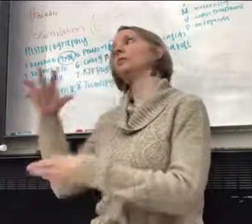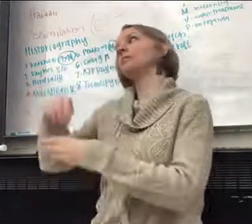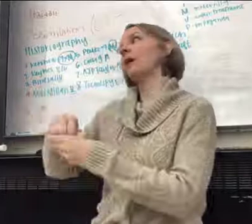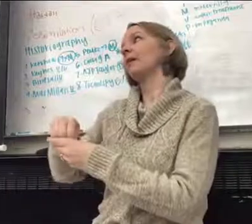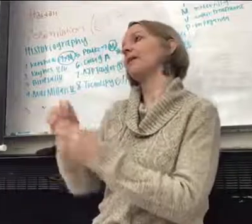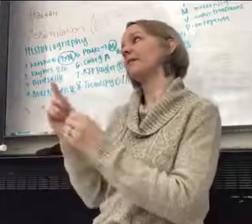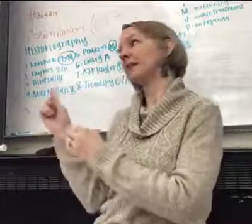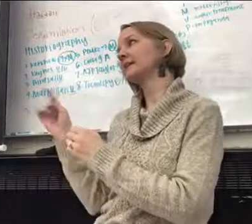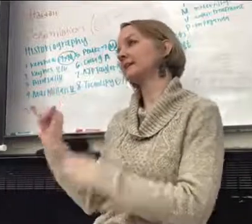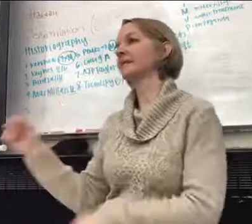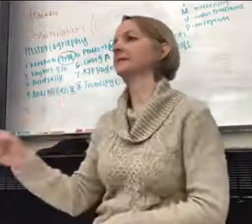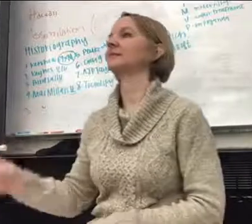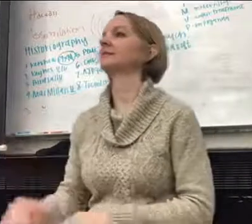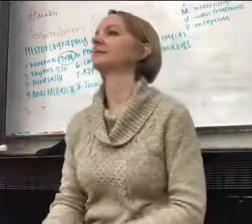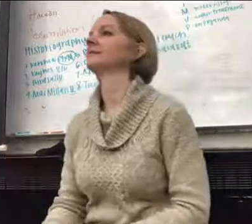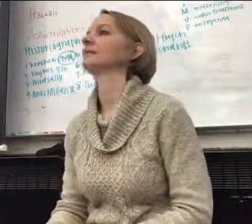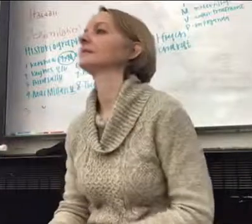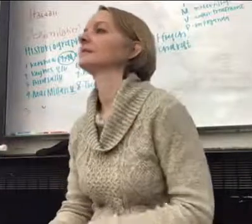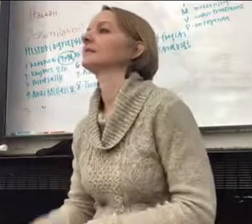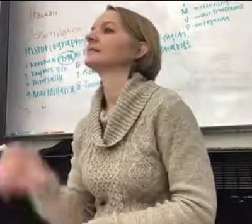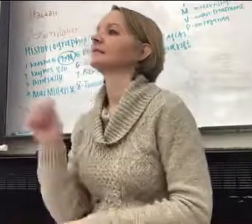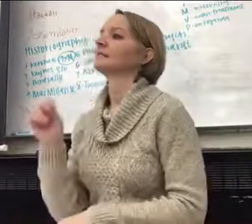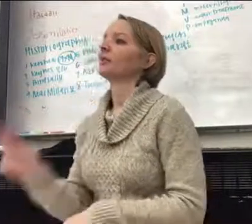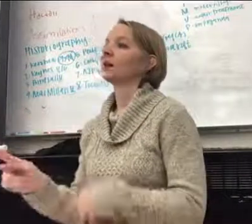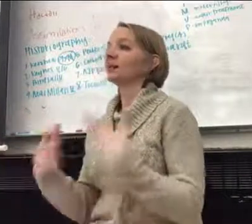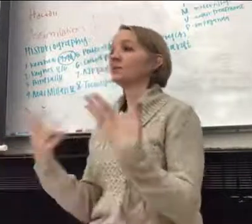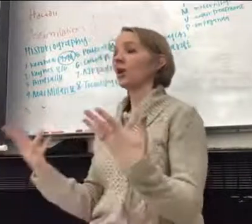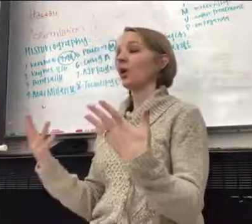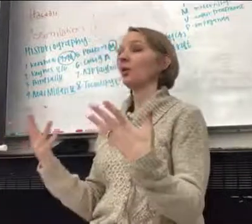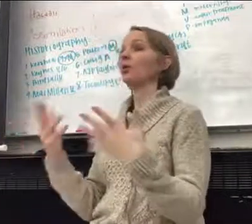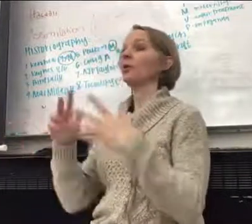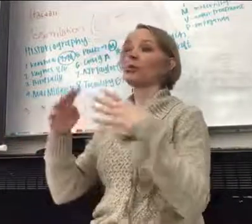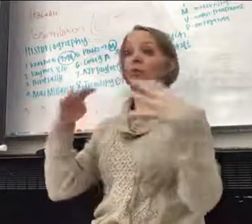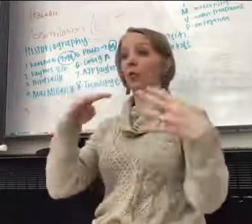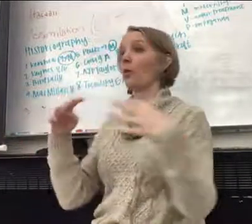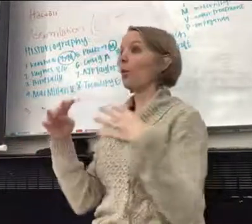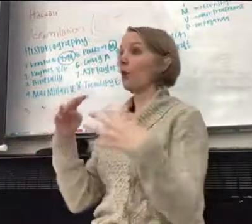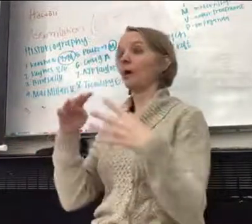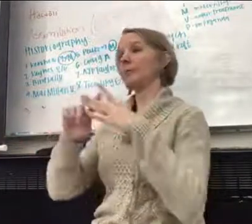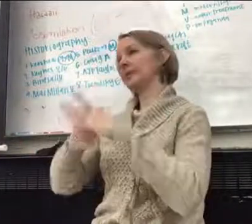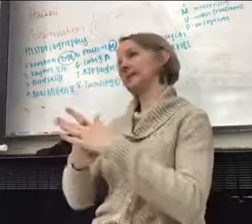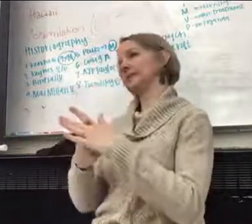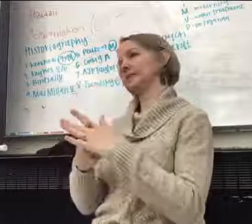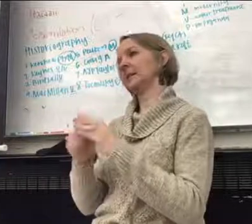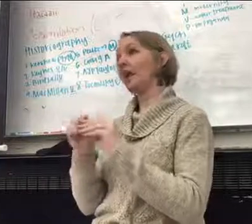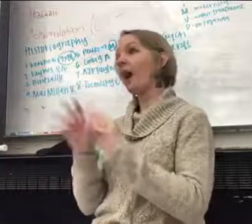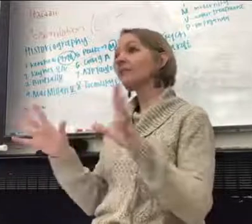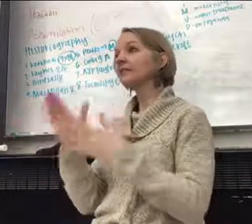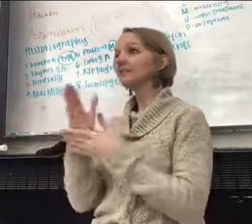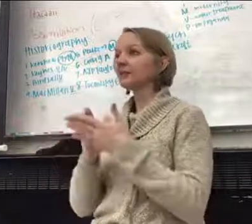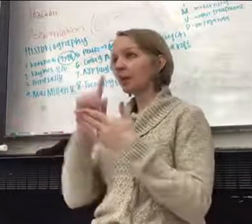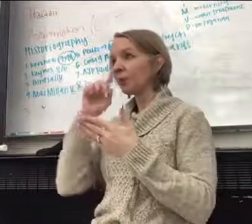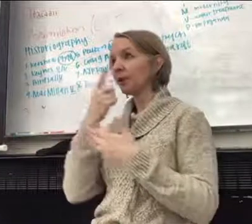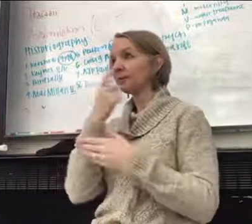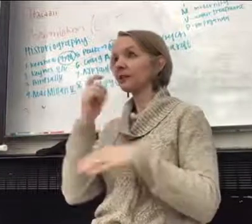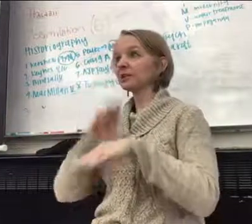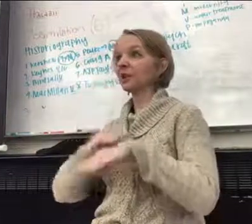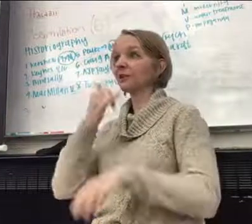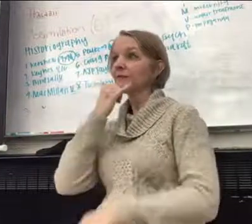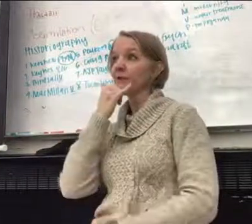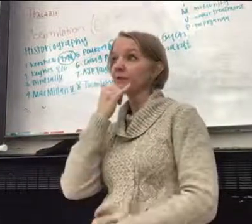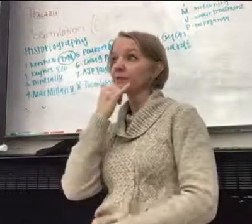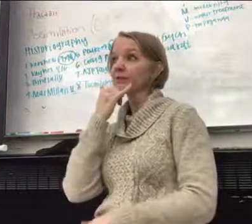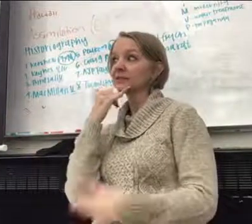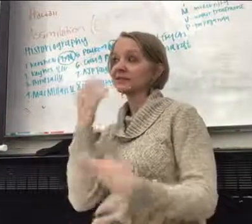plot as well. Yeah. Okay, so World War I now begins. And obviously some of you are a little bored because you're on your cell phone, so